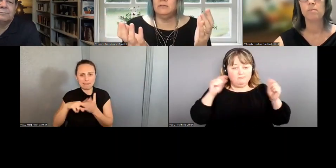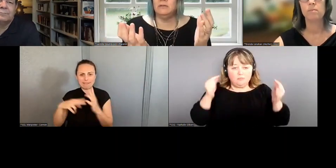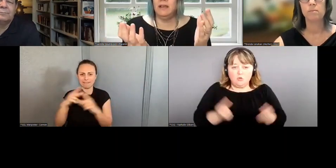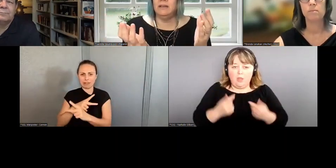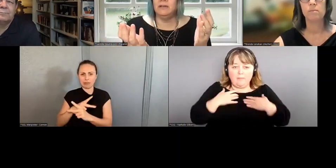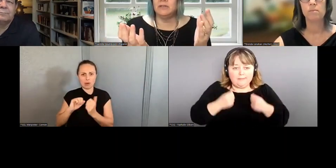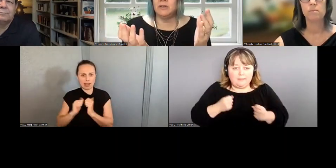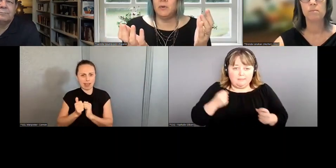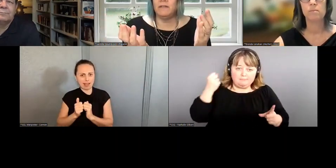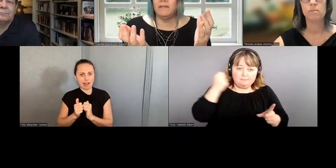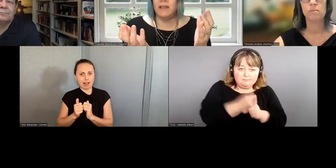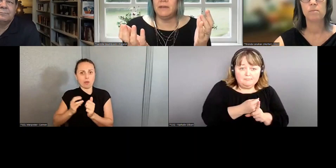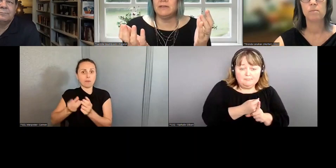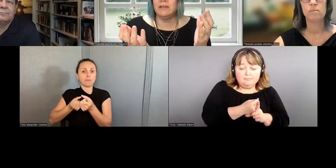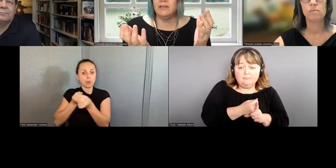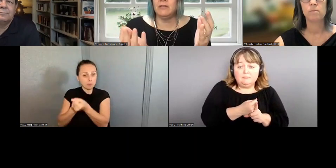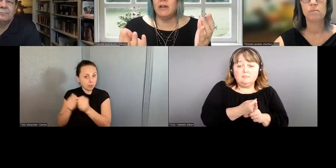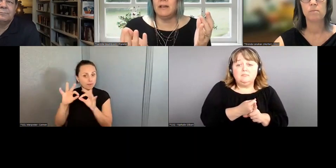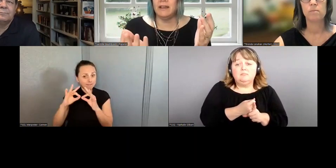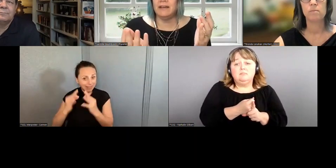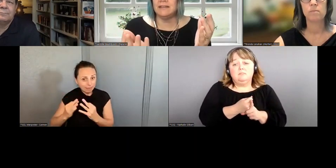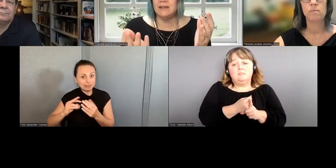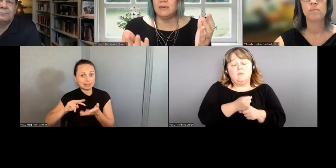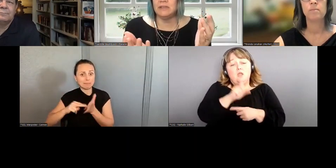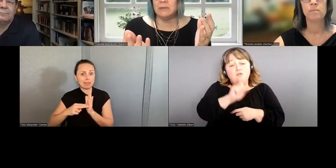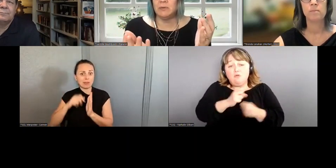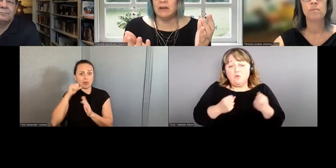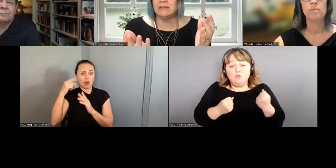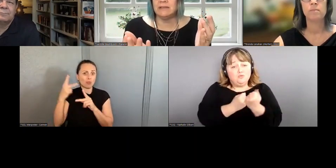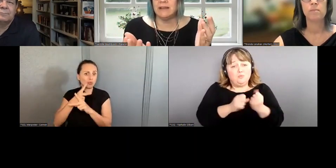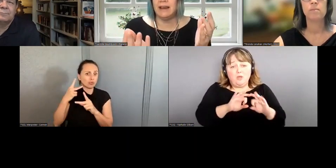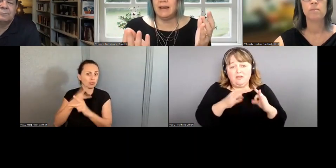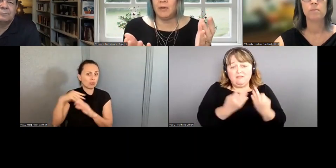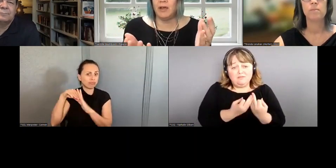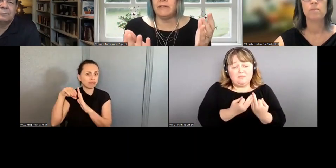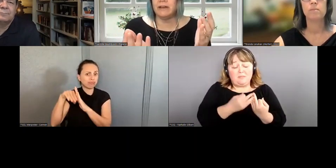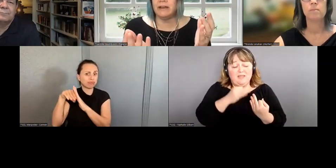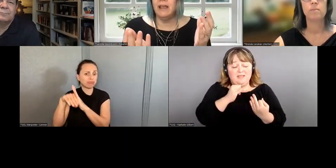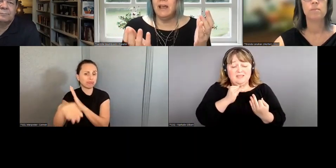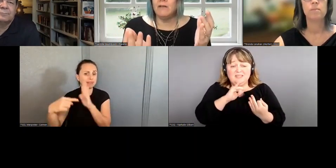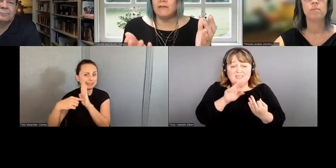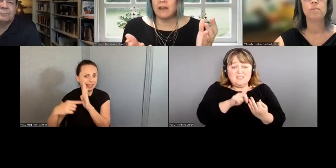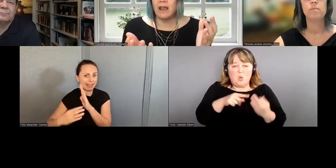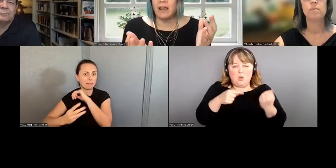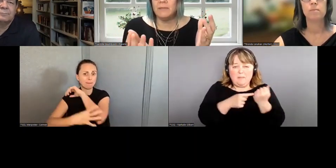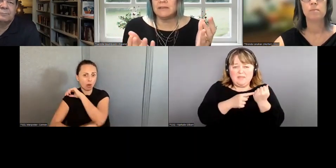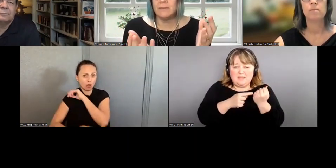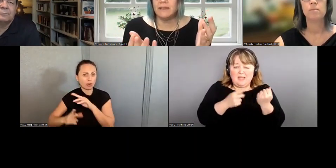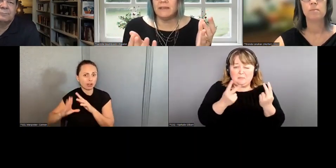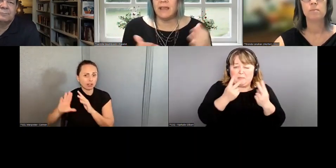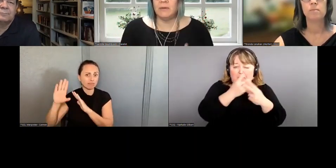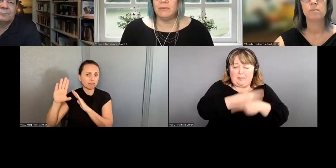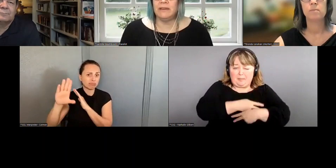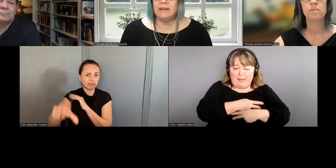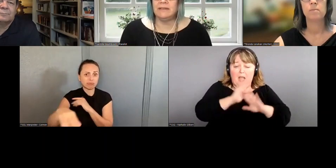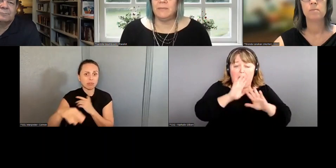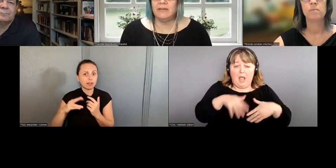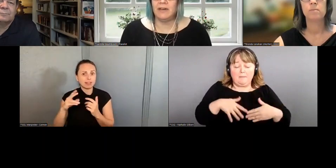to support families so that they're not getting deeper and deeper into debt and poverty over time is something that